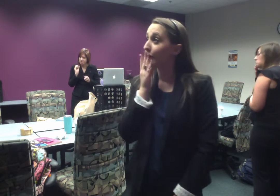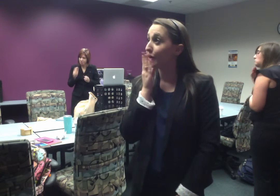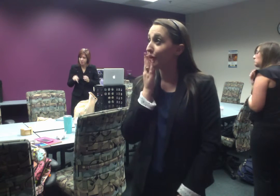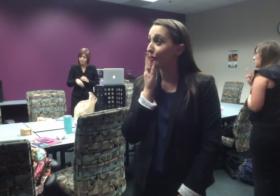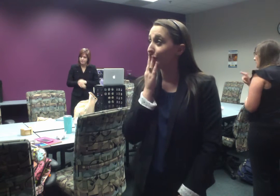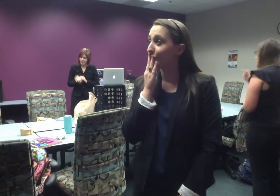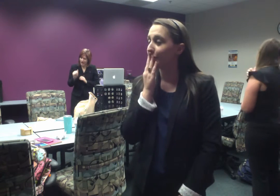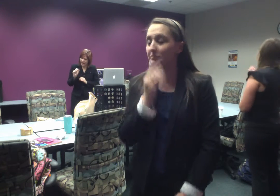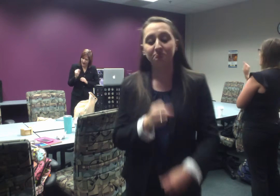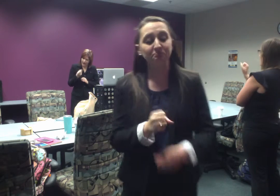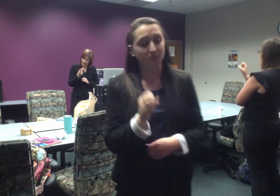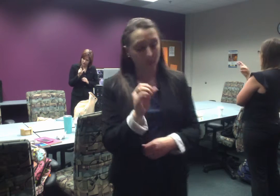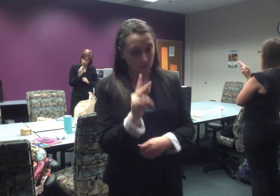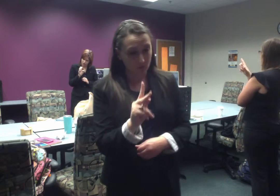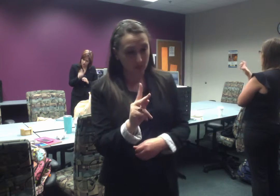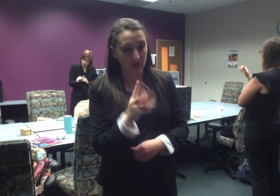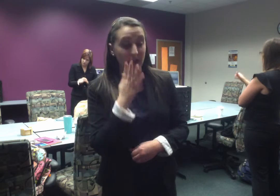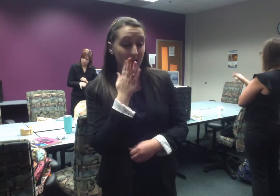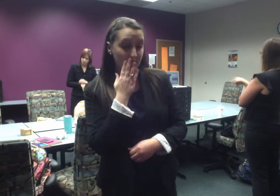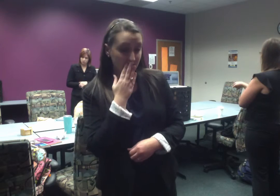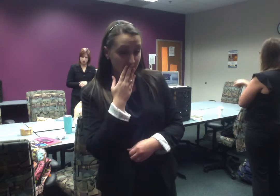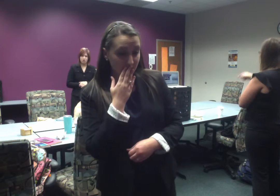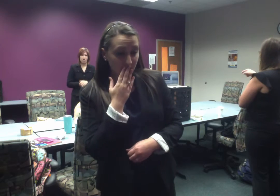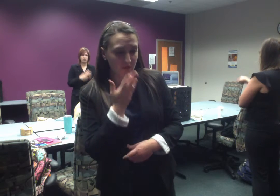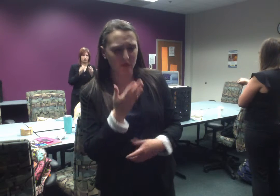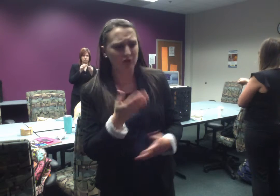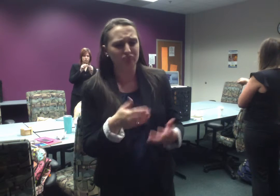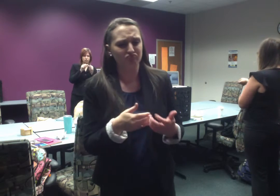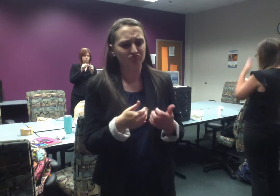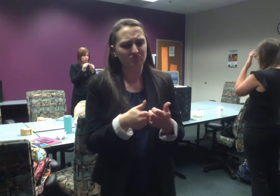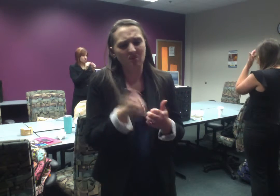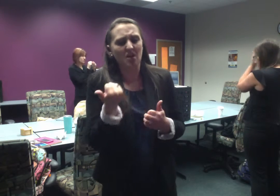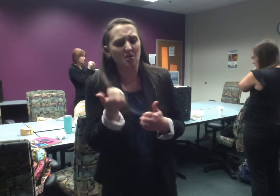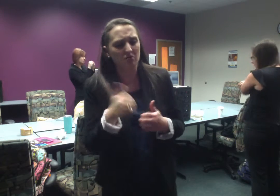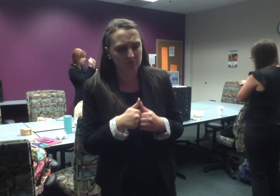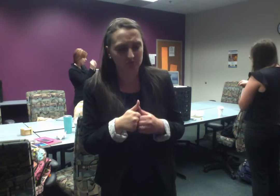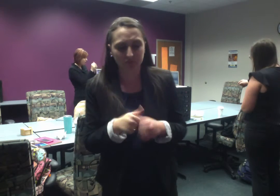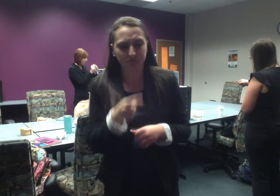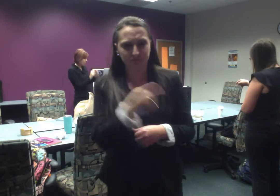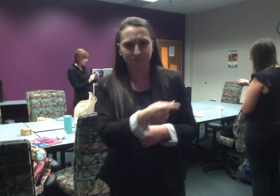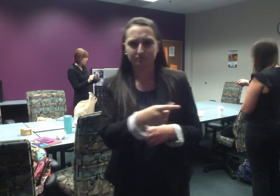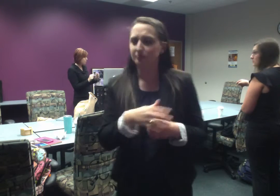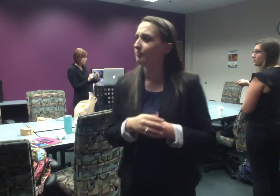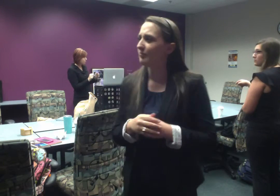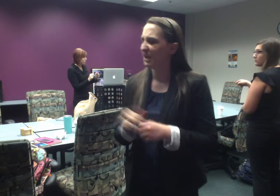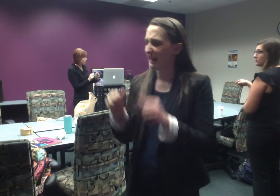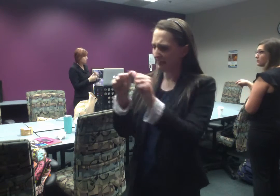The shape and like how they do that. Someone is dark in the outline of it. Okay, you chose different